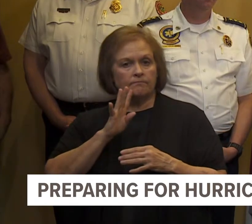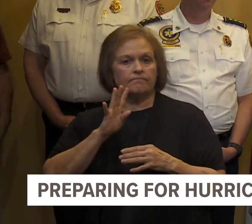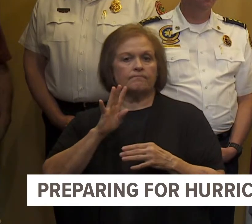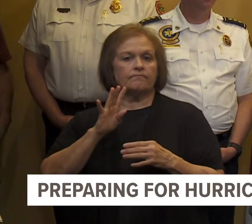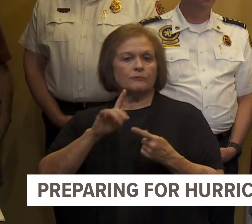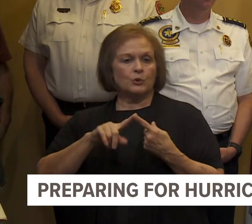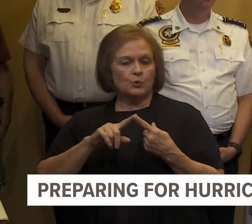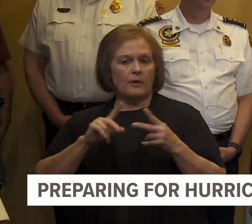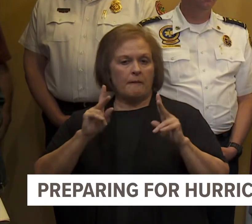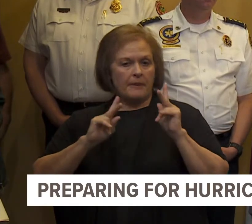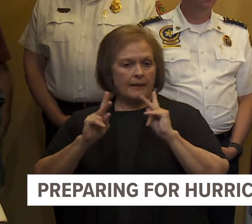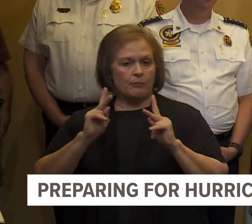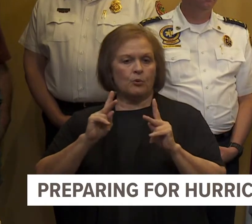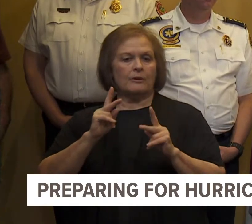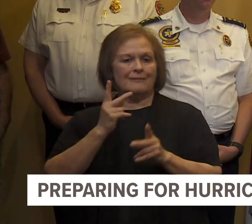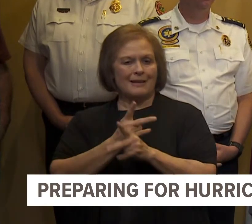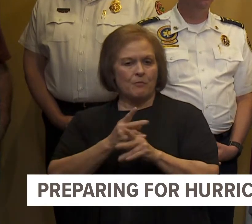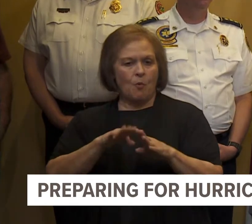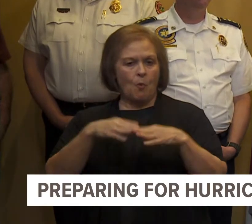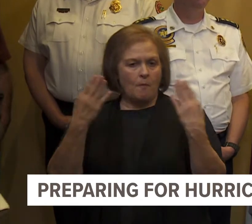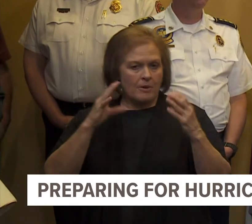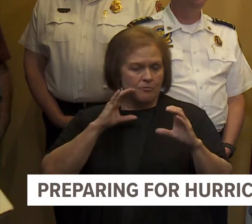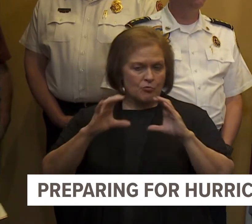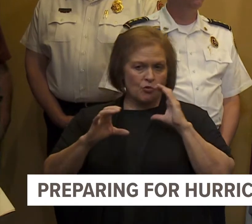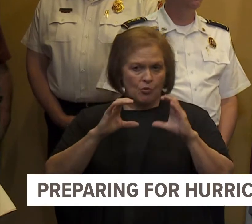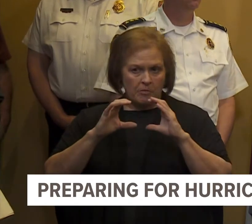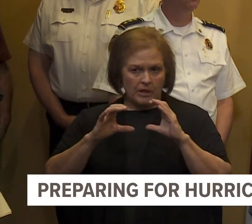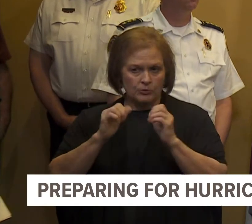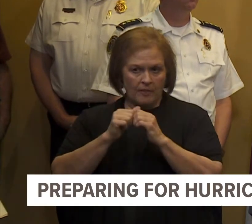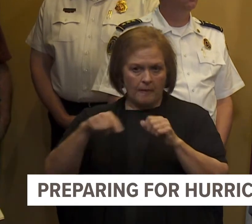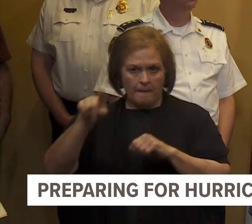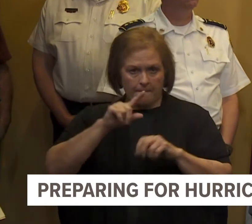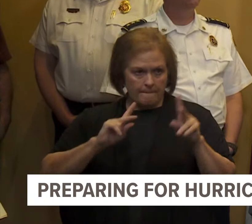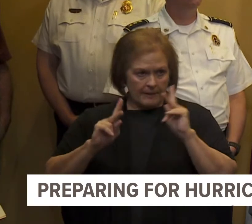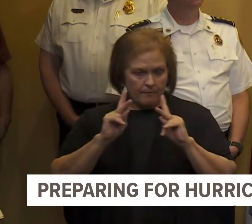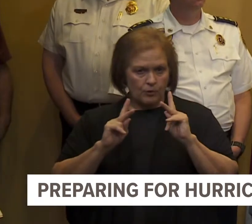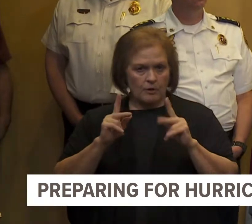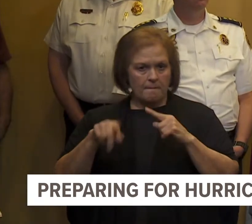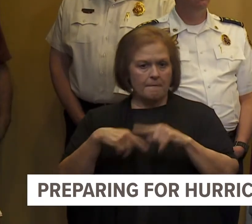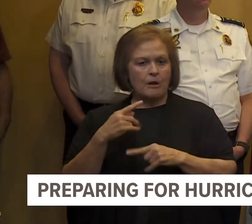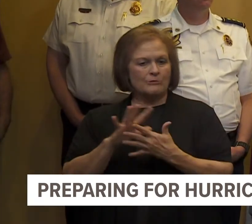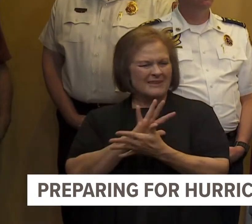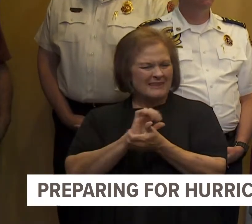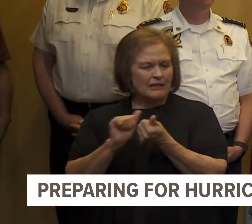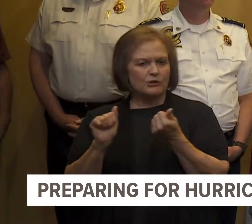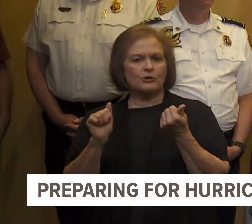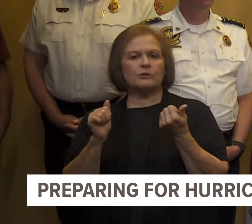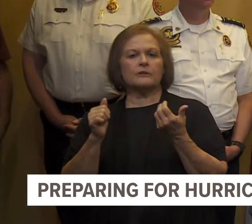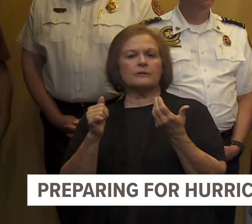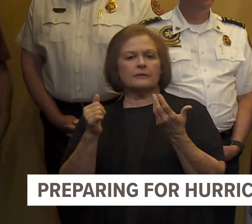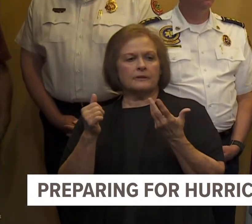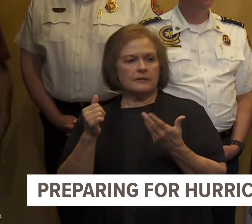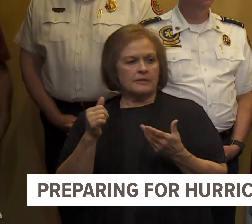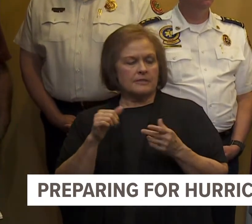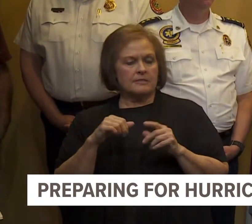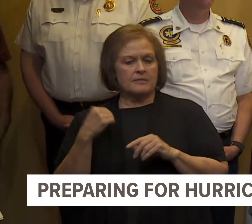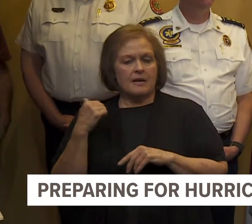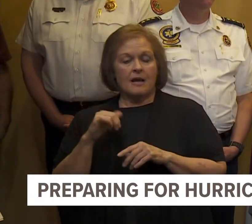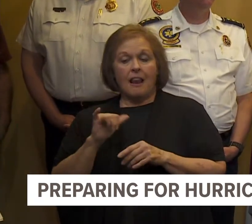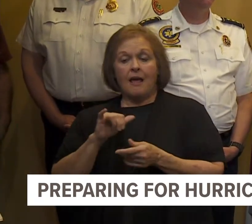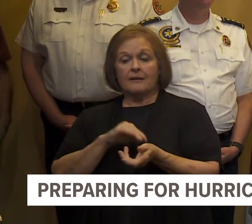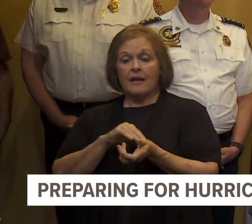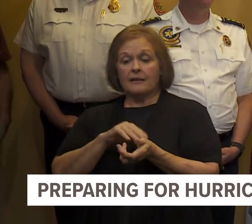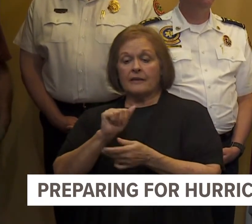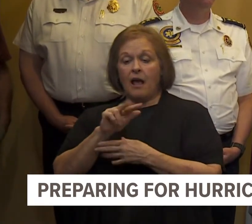communicate. And we will continue to communicate throughout the disaster, and we continue to communicate with our public, as Dr. Vegno say,